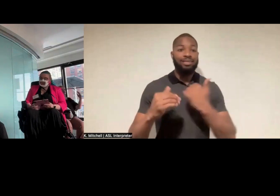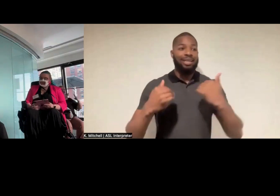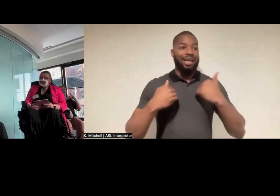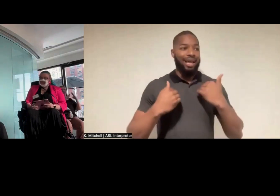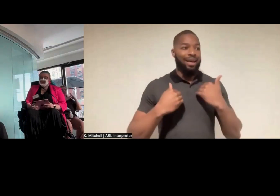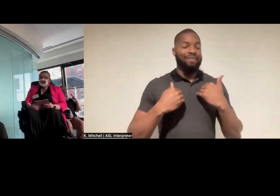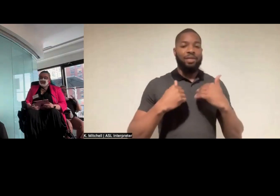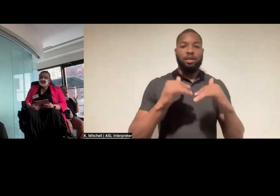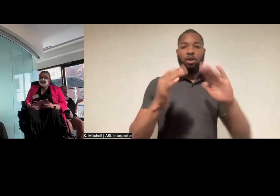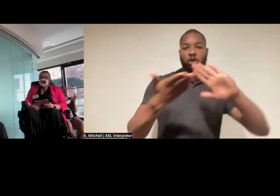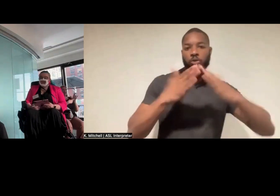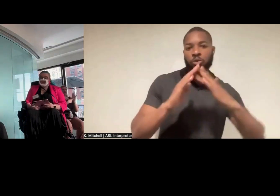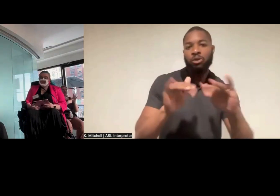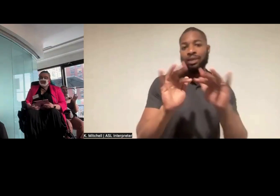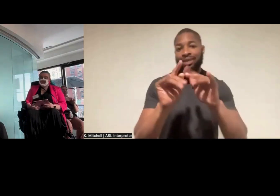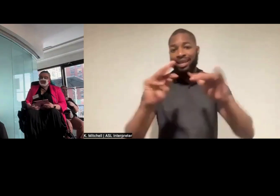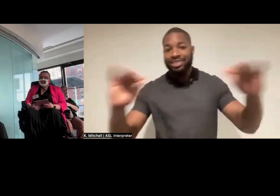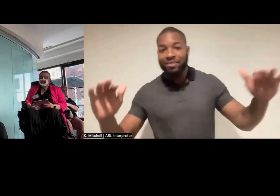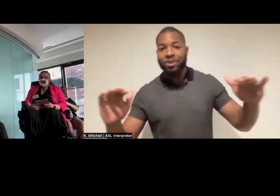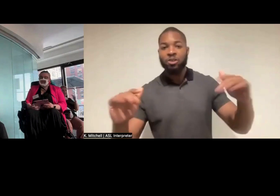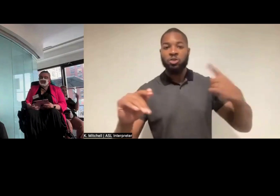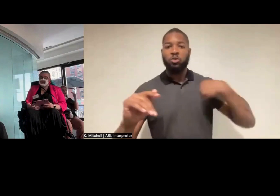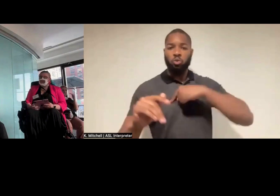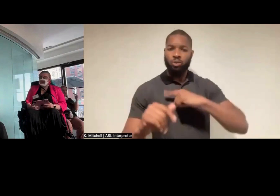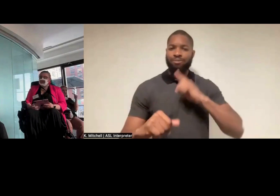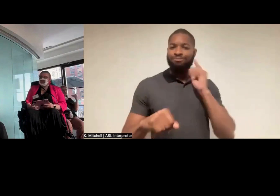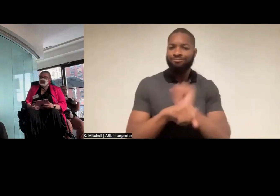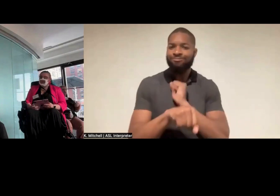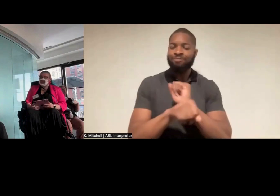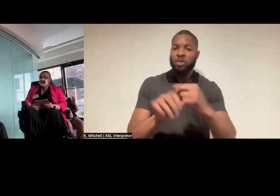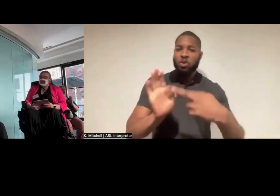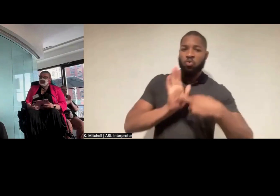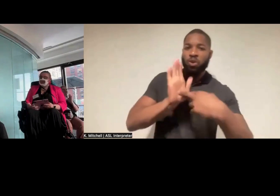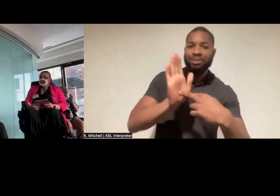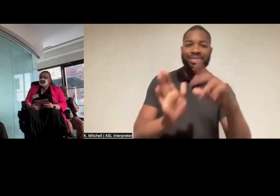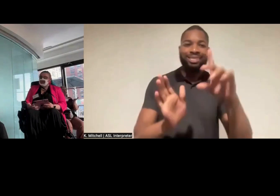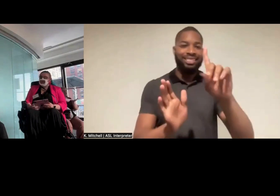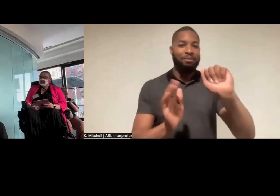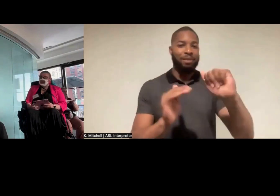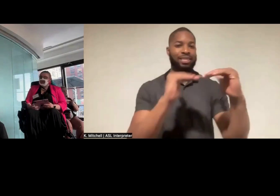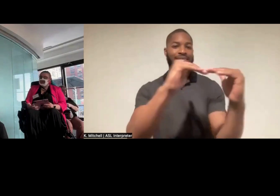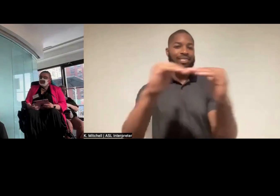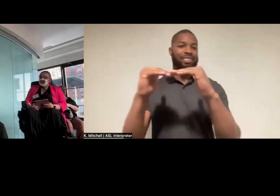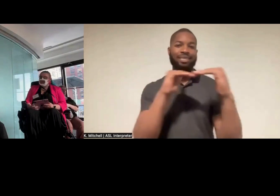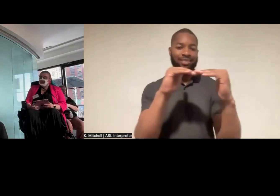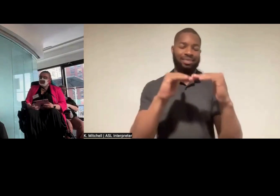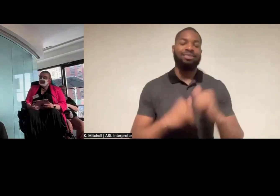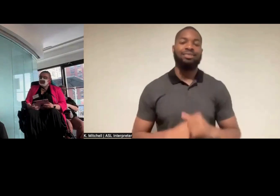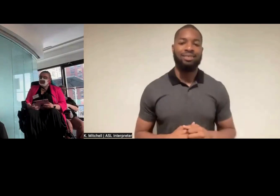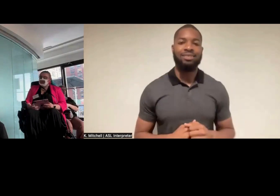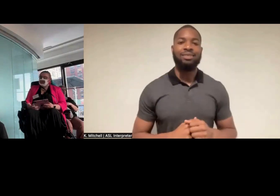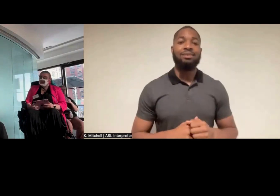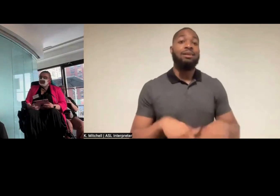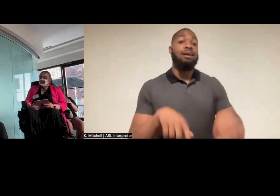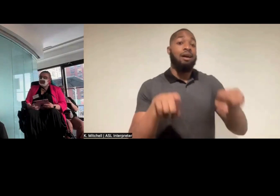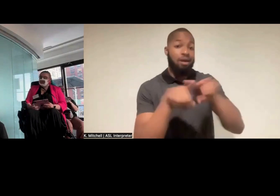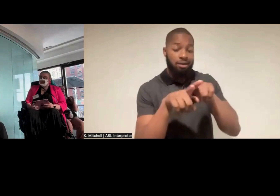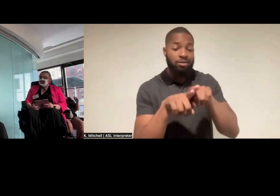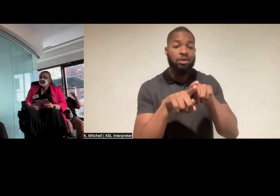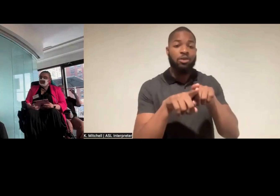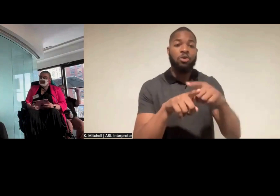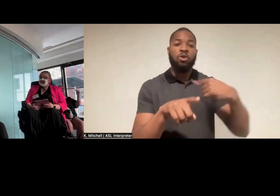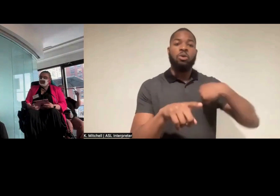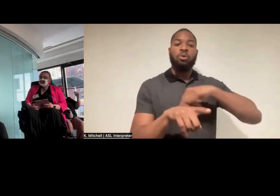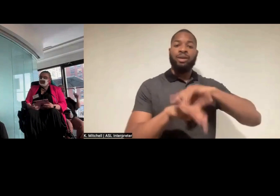represents, disability justice enriches the discourse of disability, and it also enhances